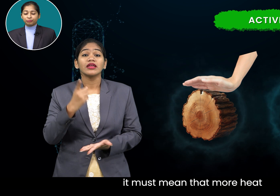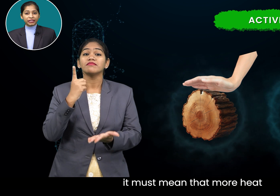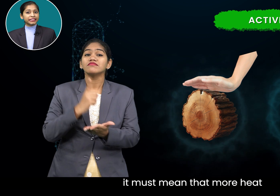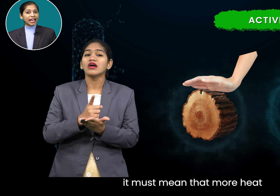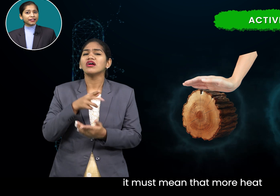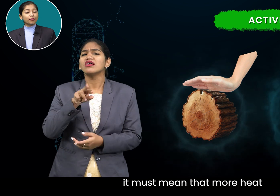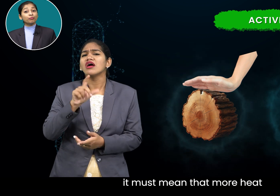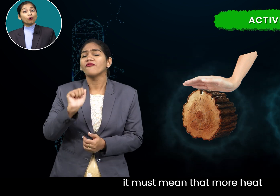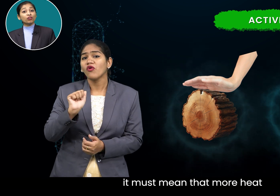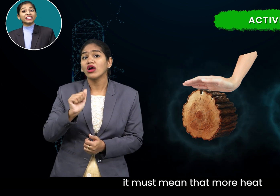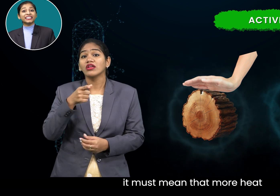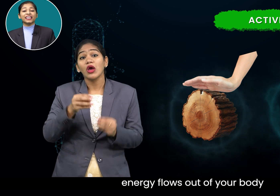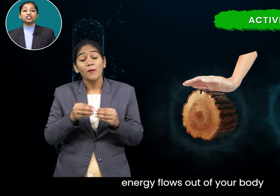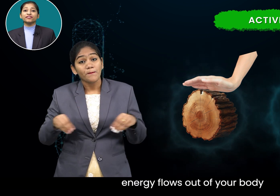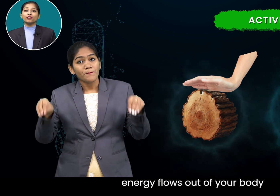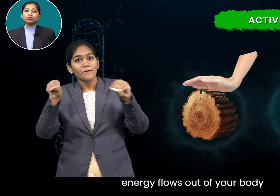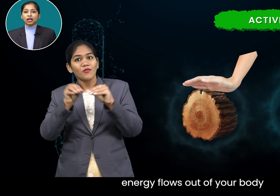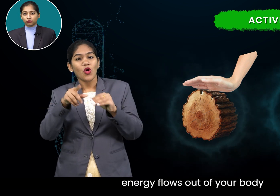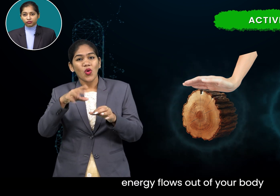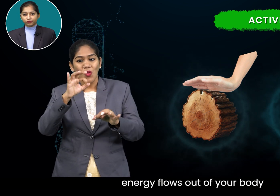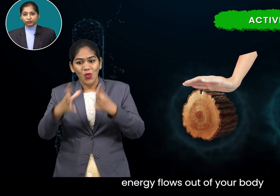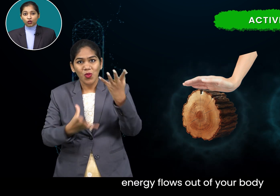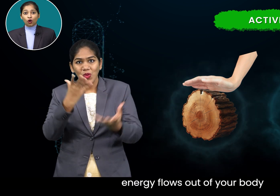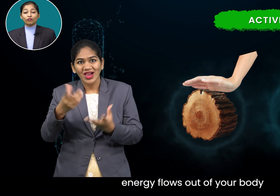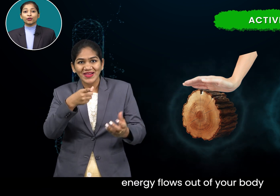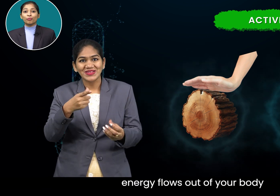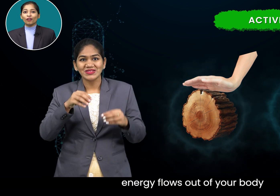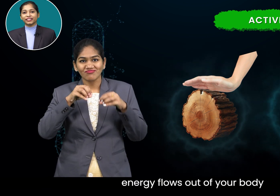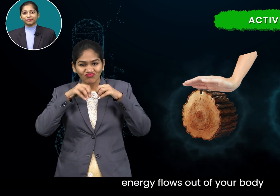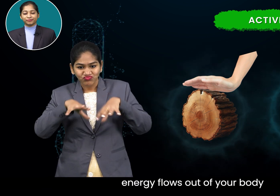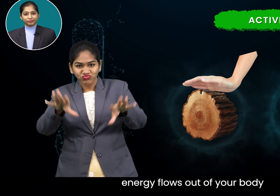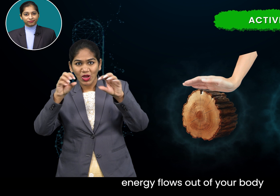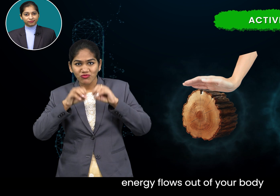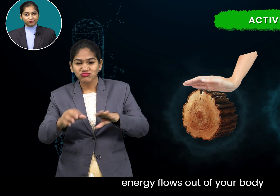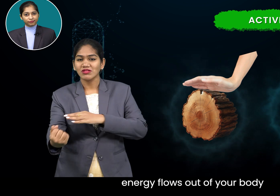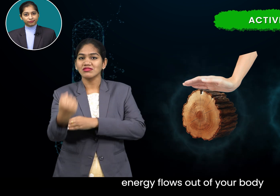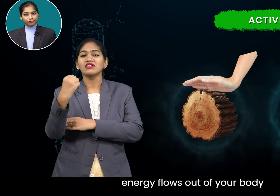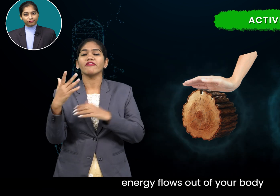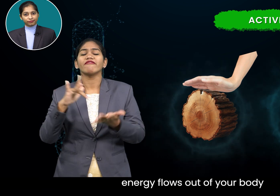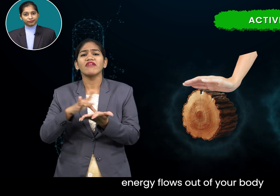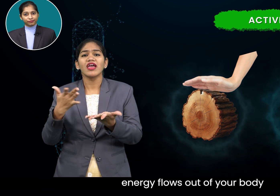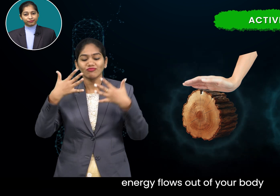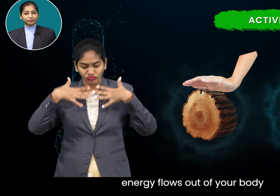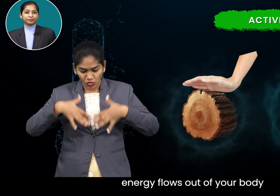must mean that more heat energy flows out of your body